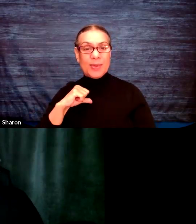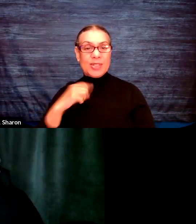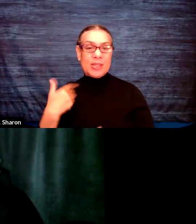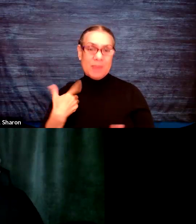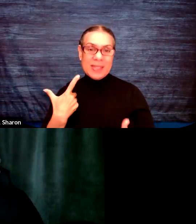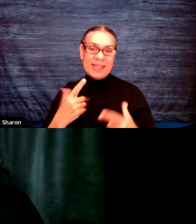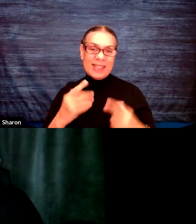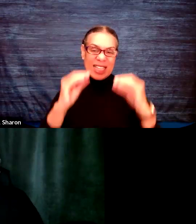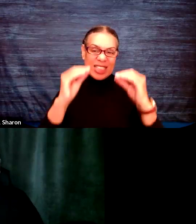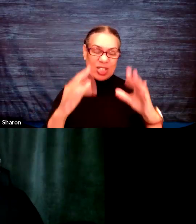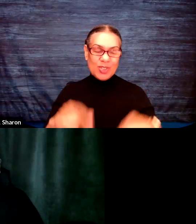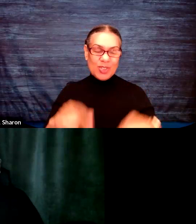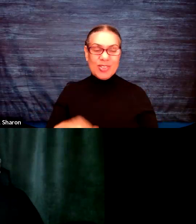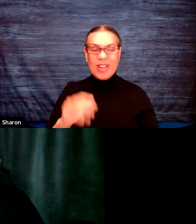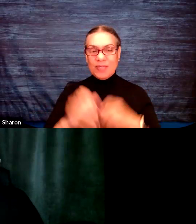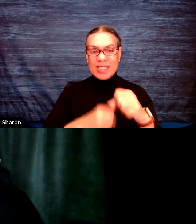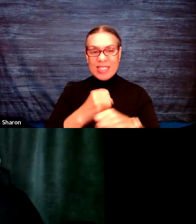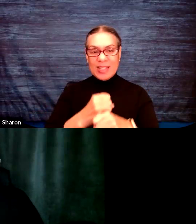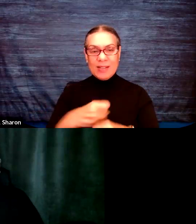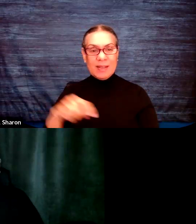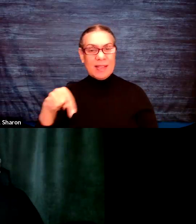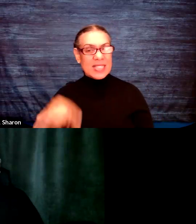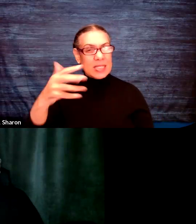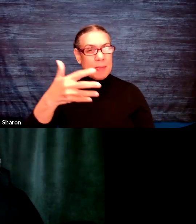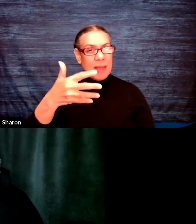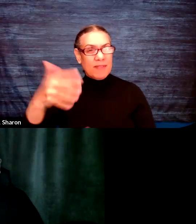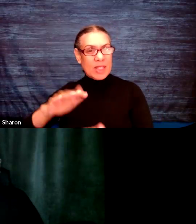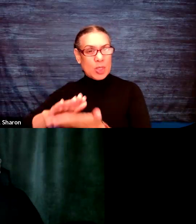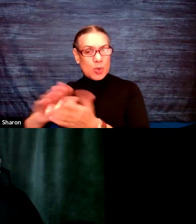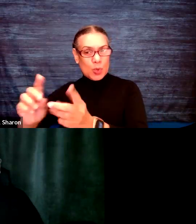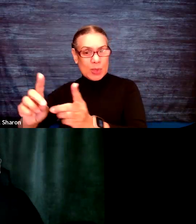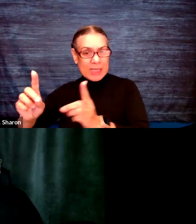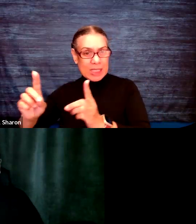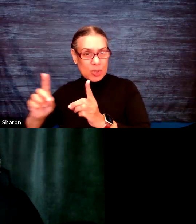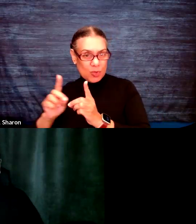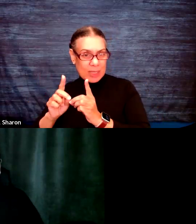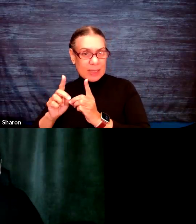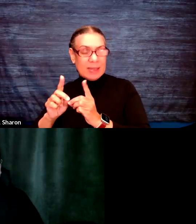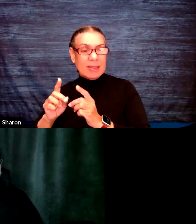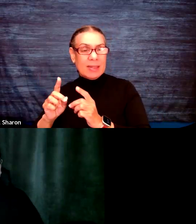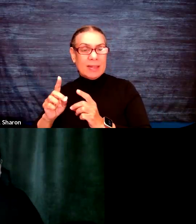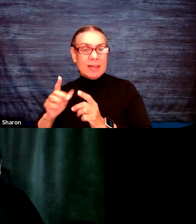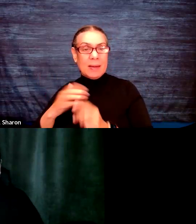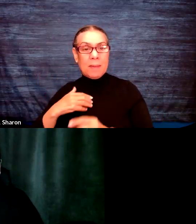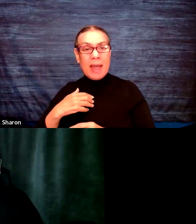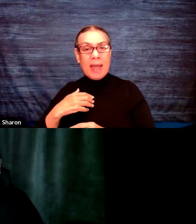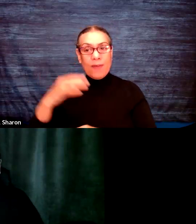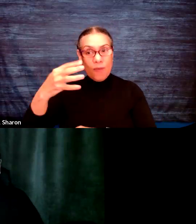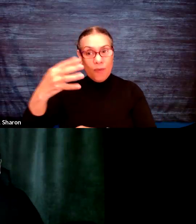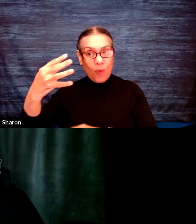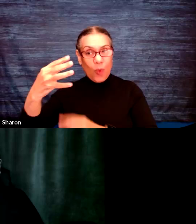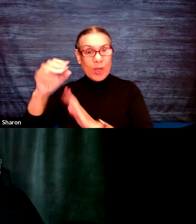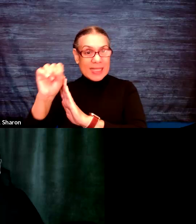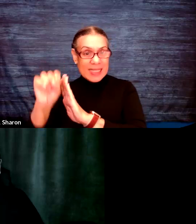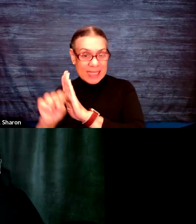teacher. This is my fifth district that I've taught in, my fourth state